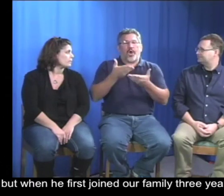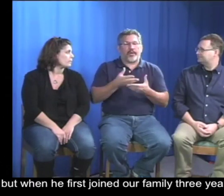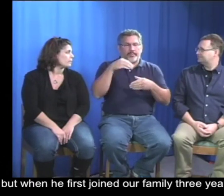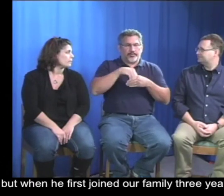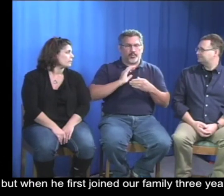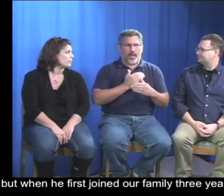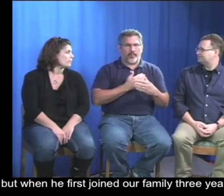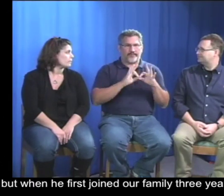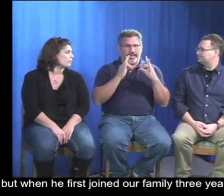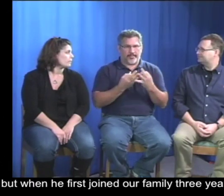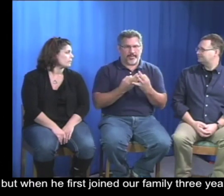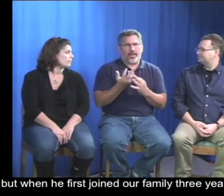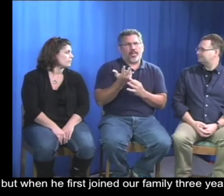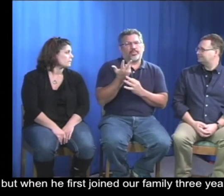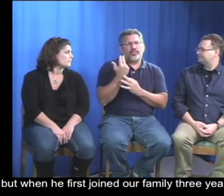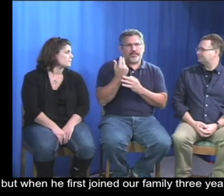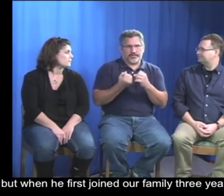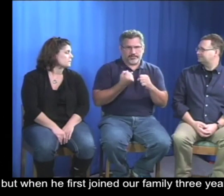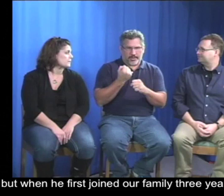when he first joined our family 3 years ago,